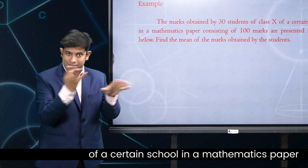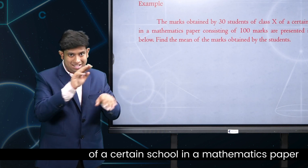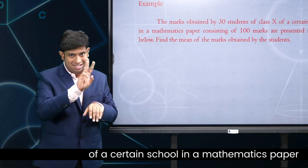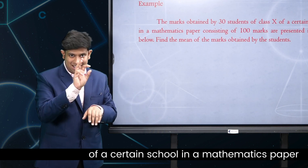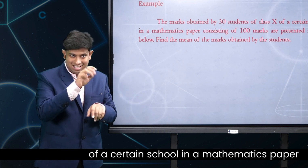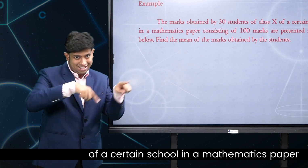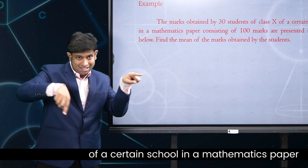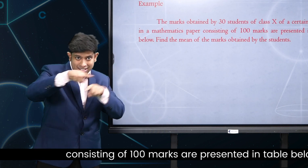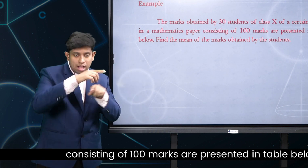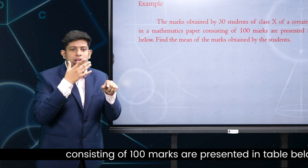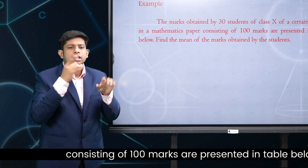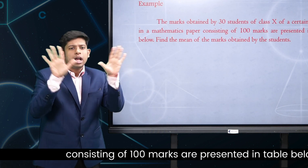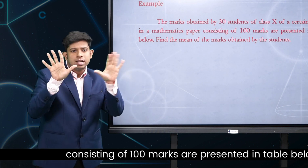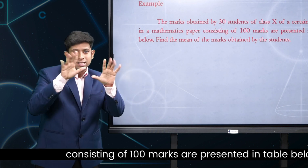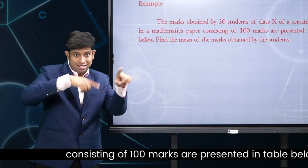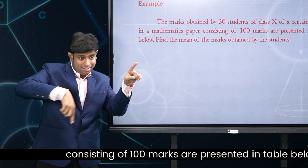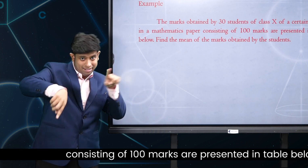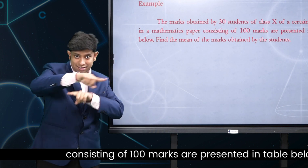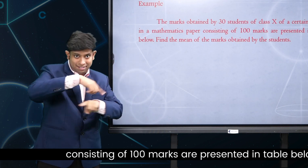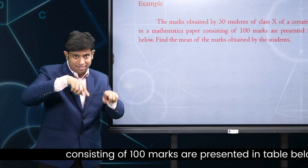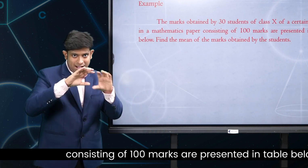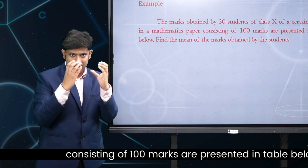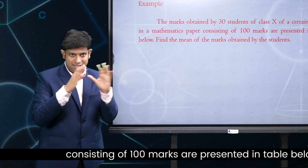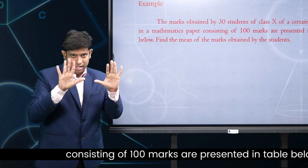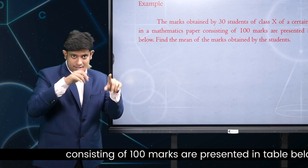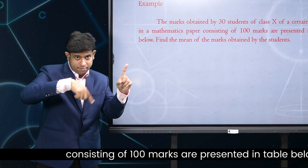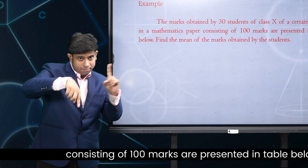mathematics paper consisting of 100 marks are presented in table below.